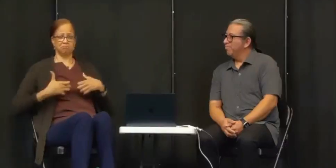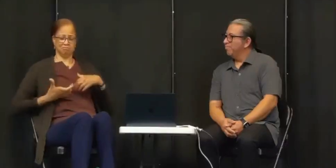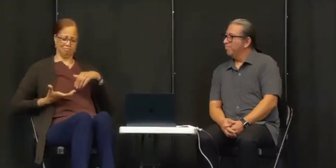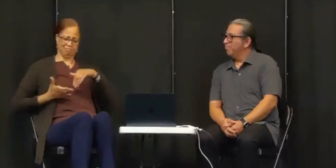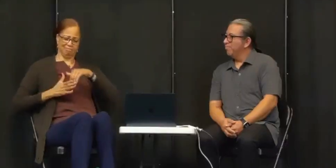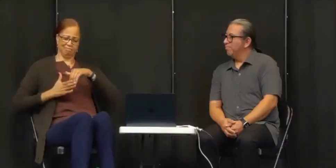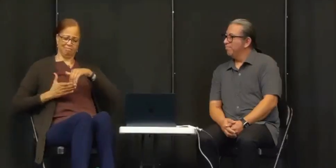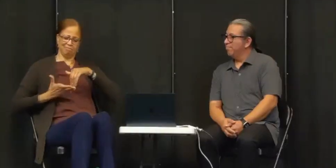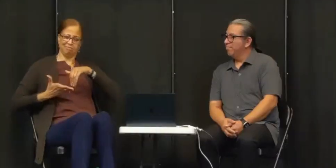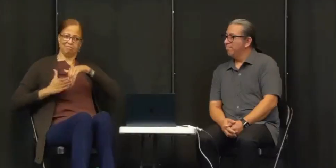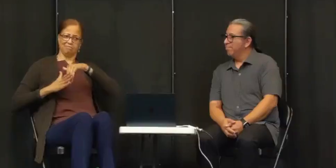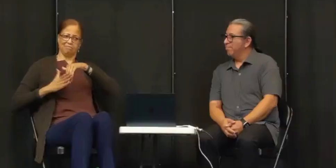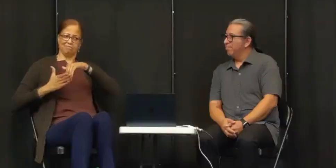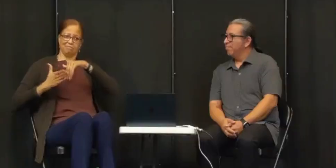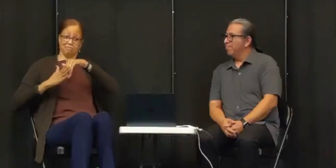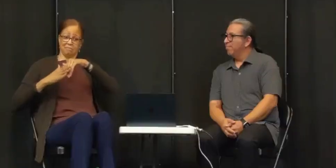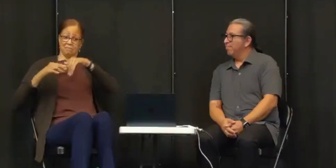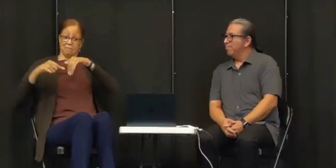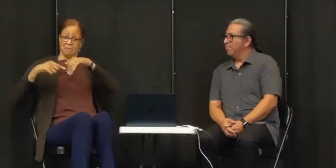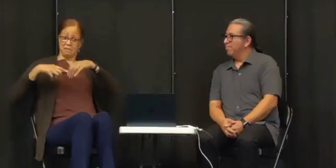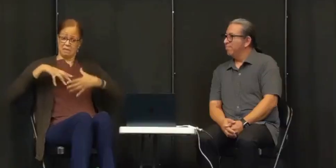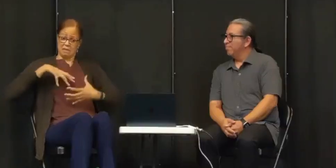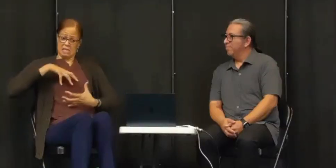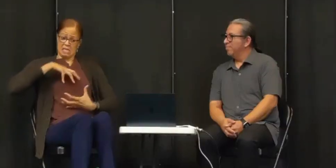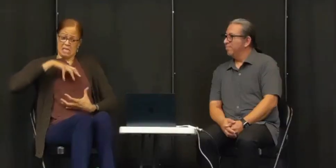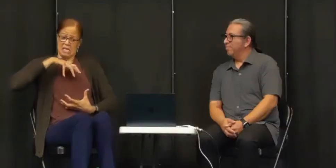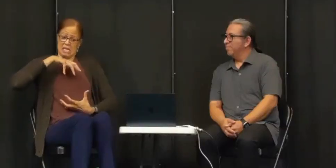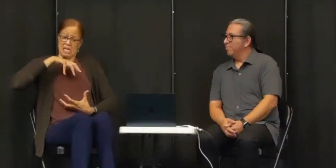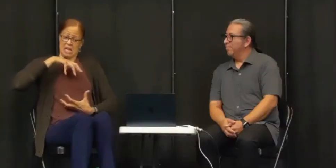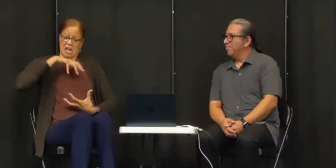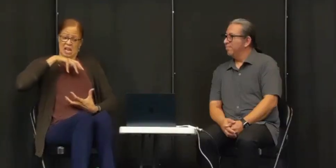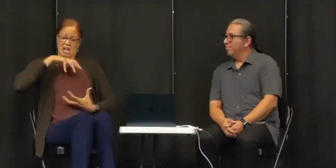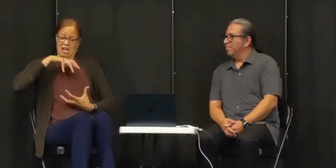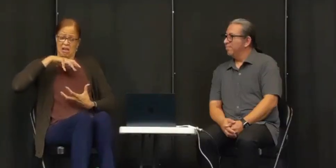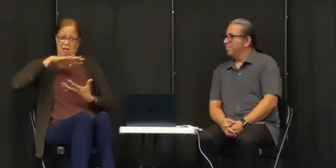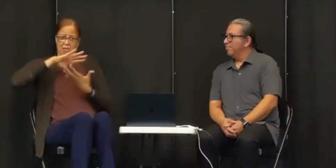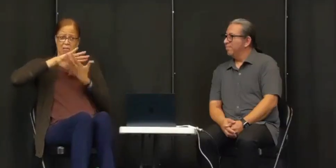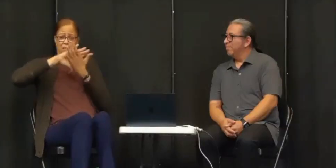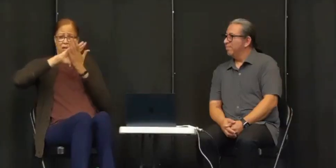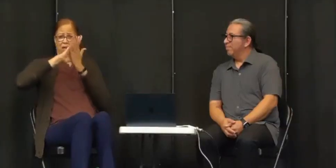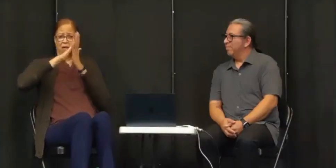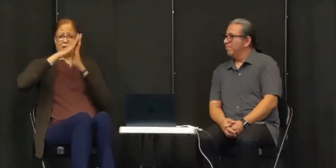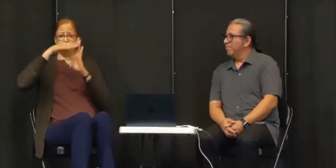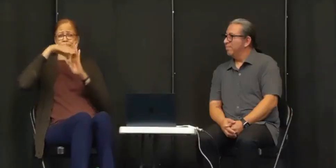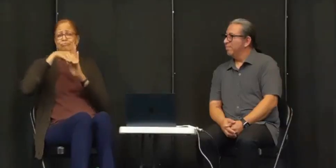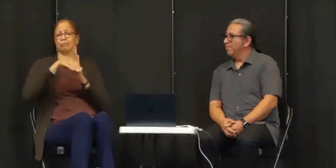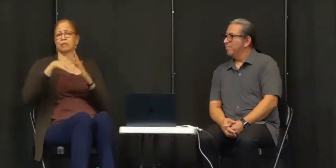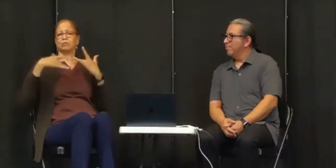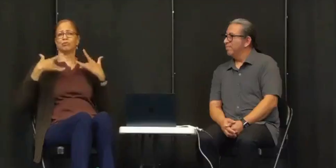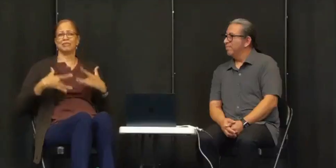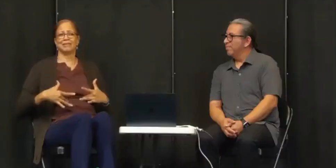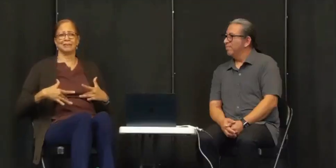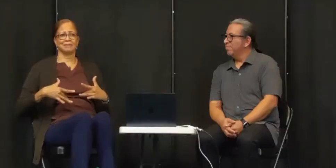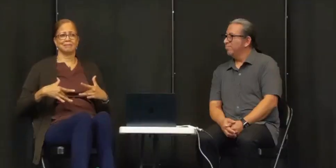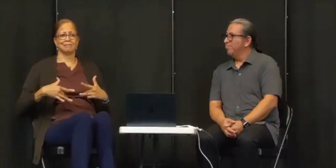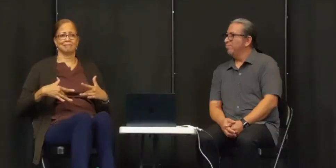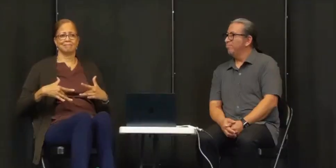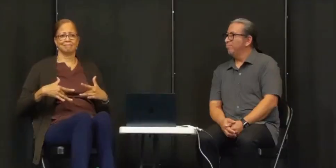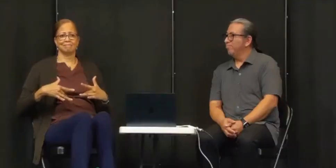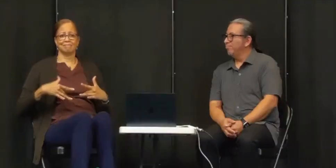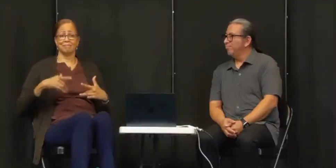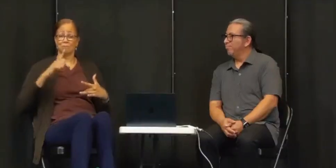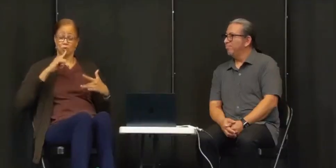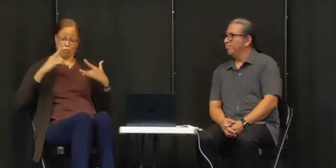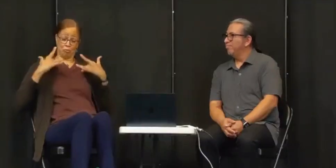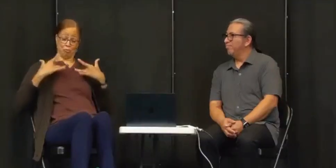little sign language, try to include you, and you get there and it's just the same old story. That anger may really come